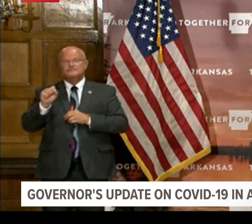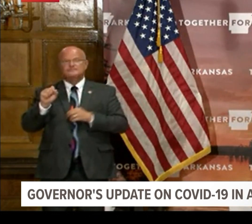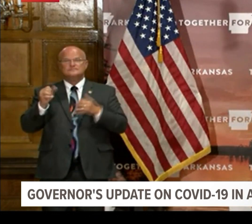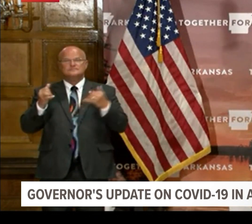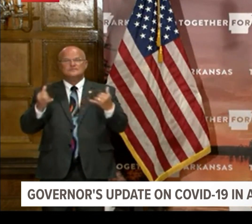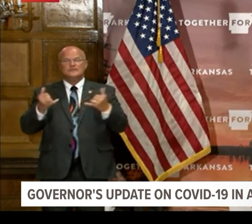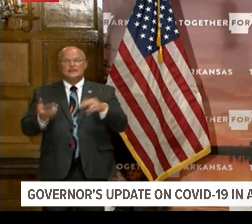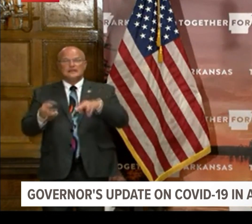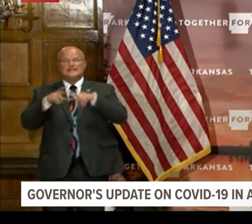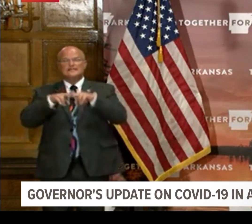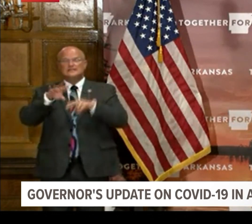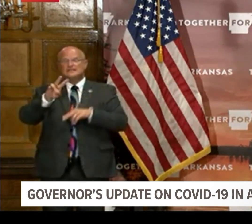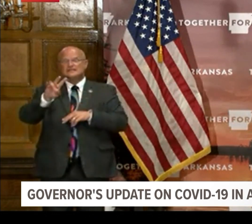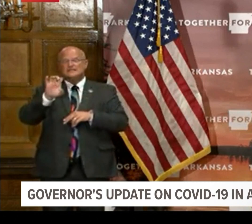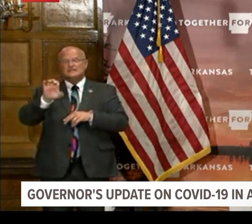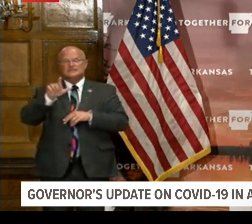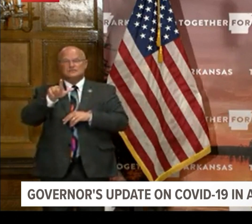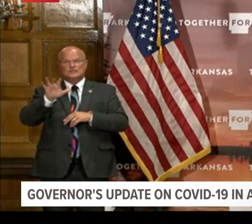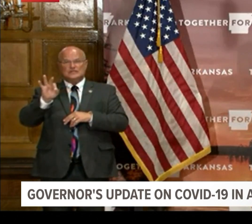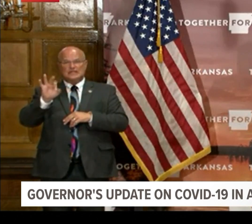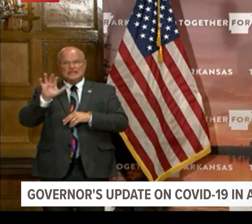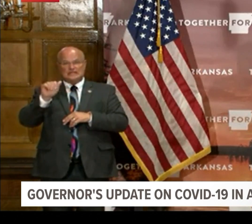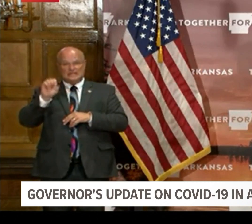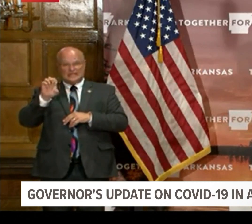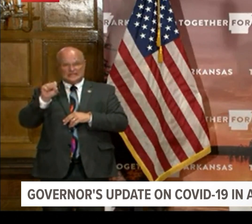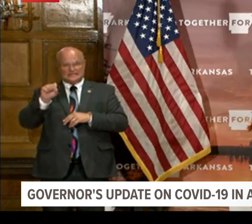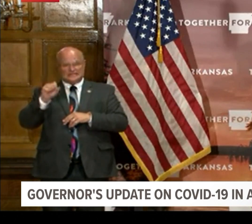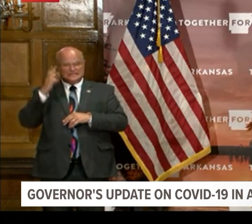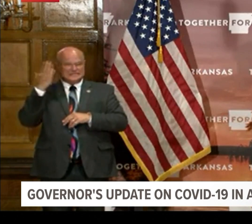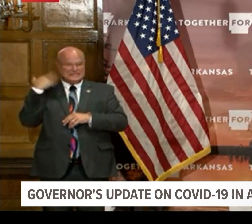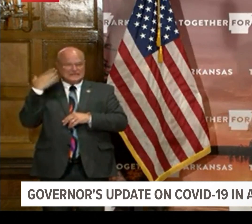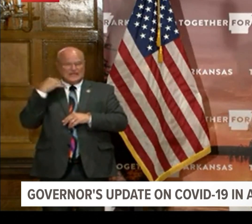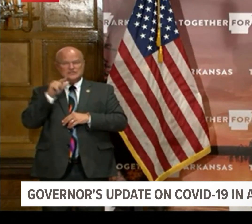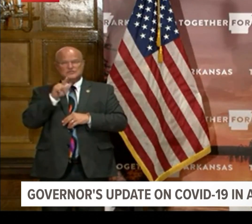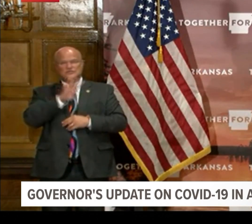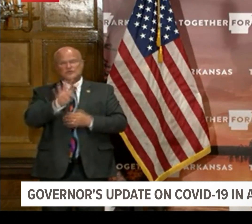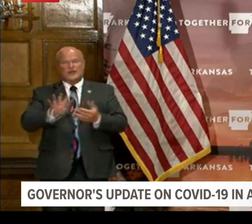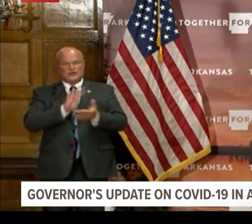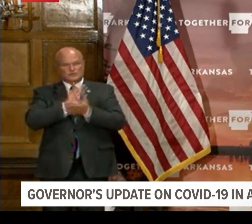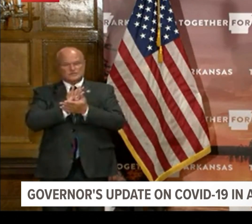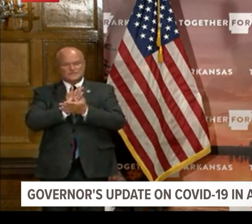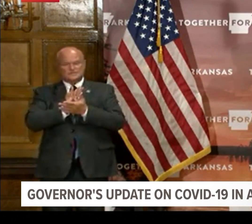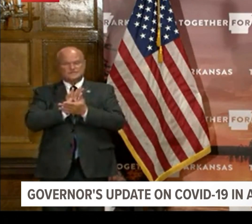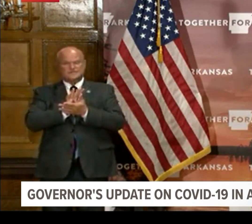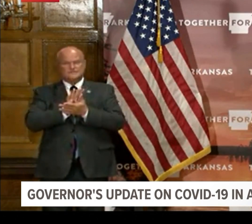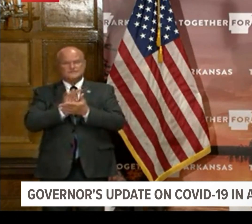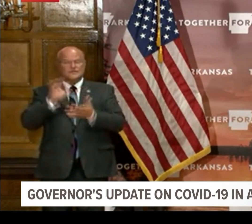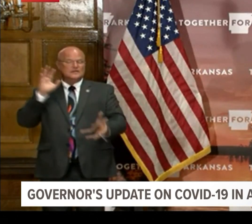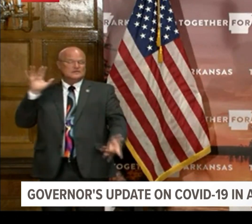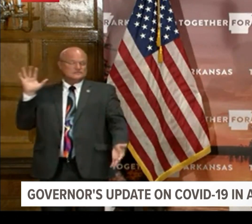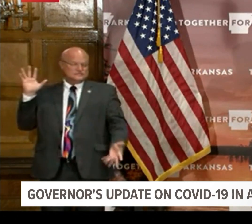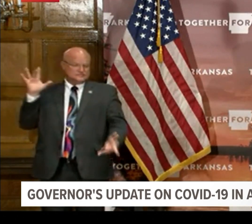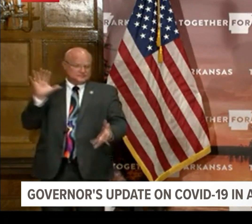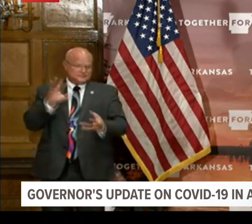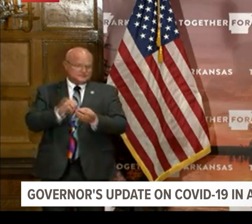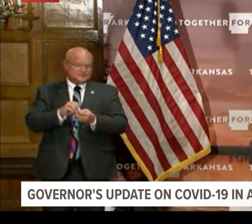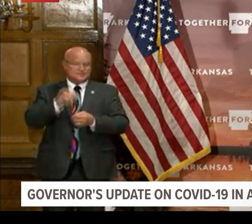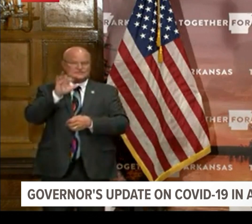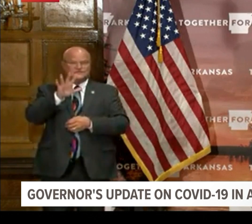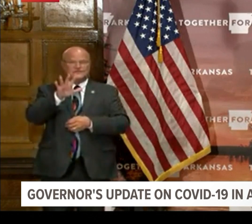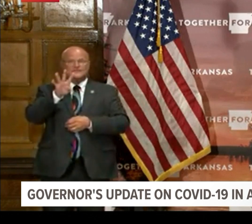we had an additional 729 cases over the last 24 hours. That brings our cases to